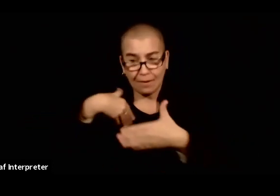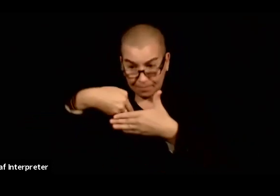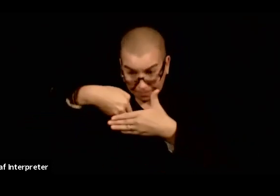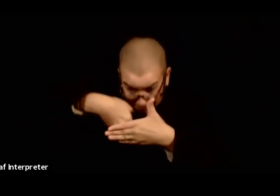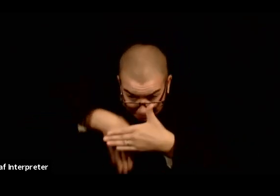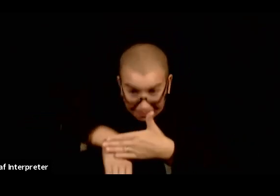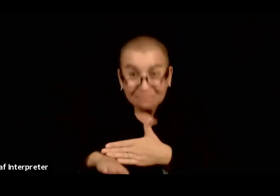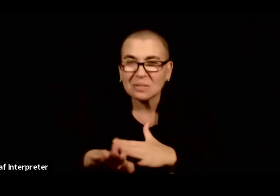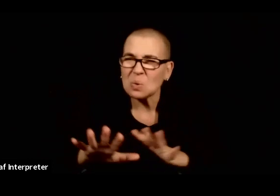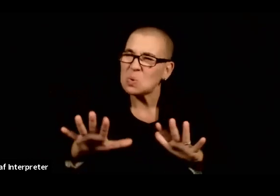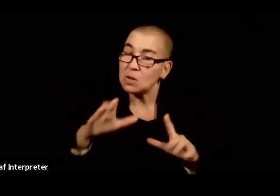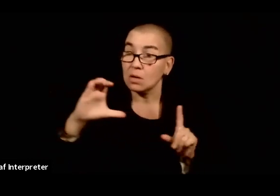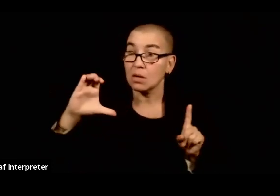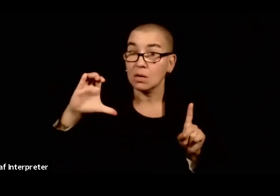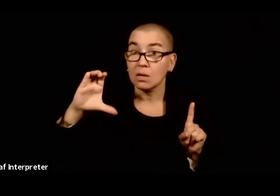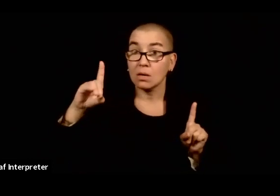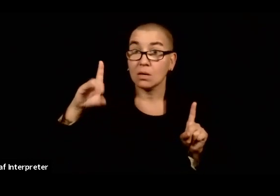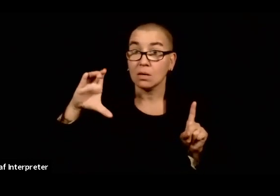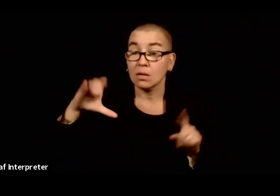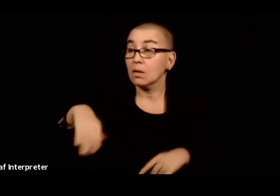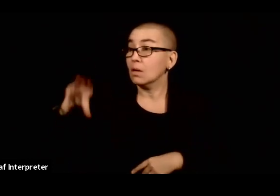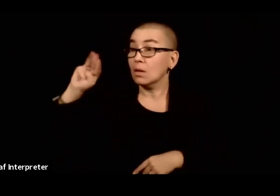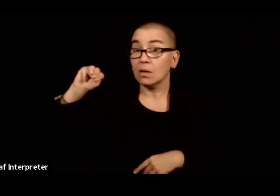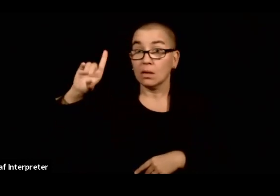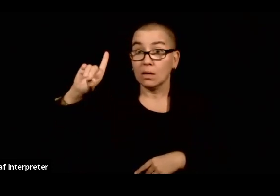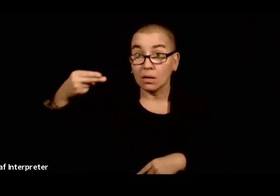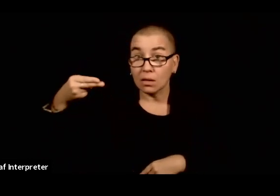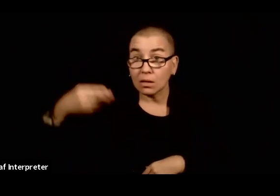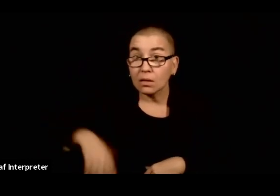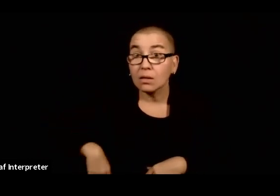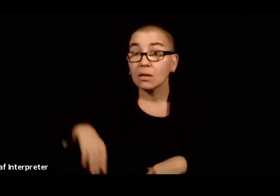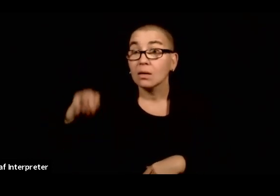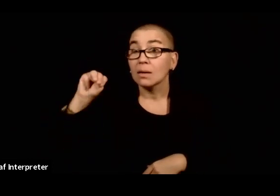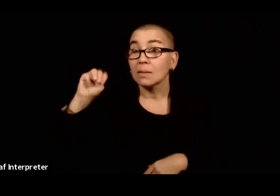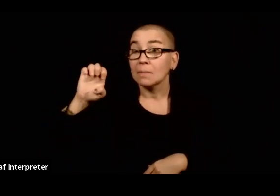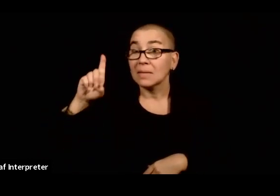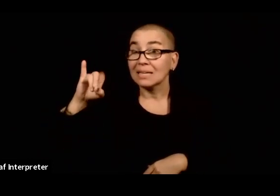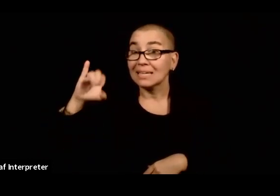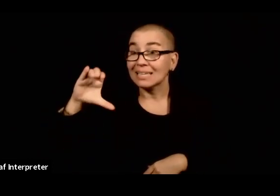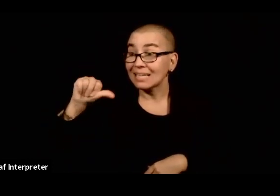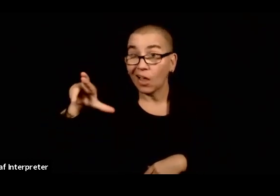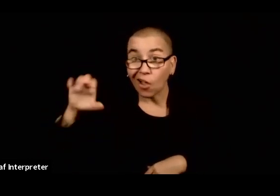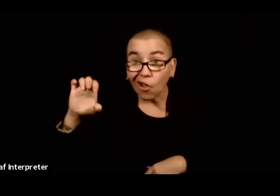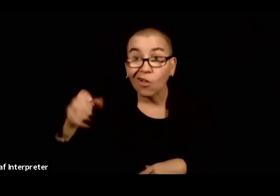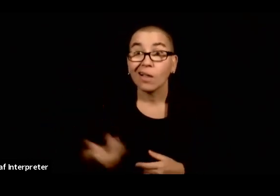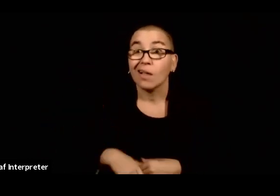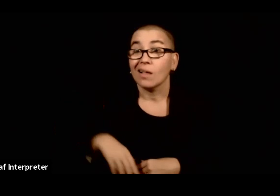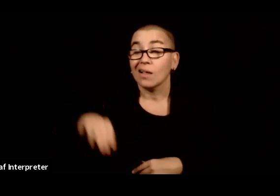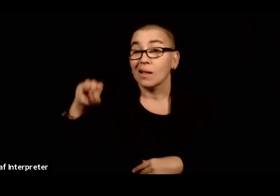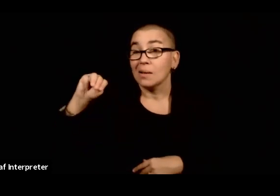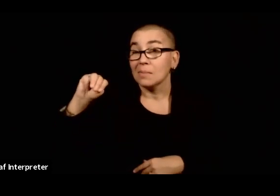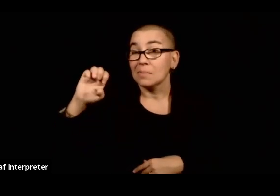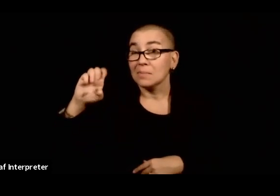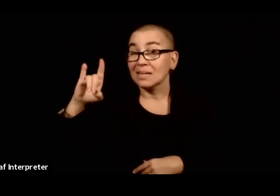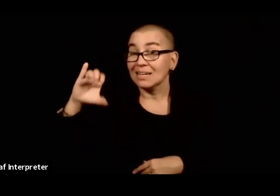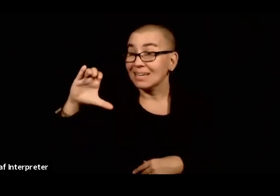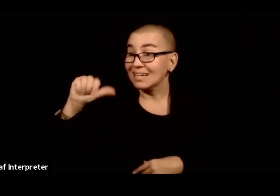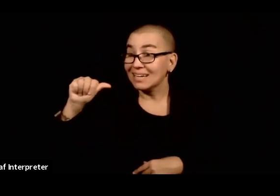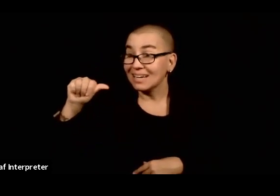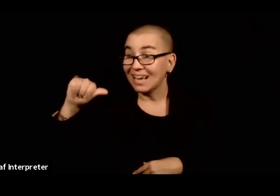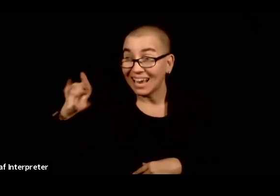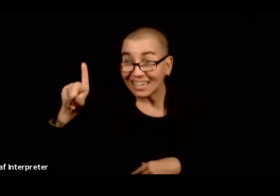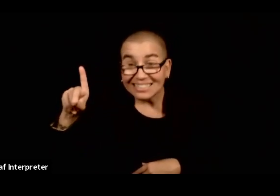Medicare and Medicaid Services, CMS, and the Department of Health. The health and well-being of vulnerable adults and the staff